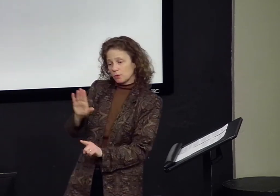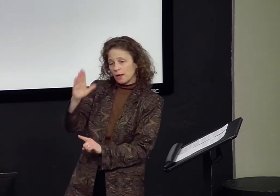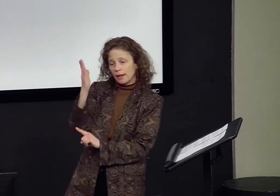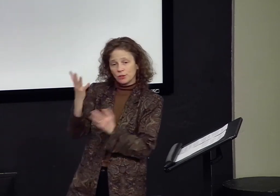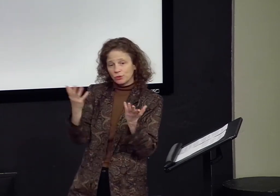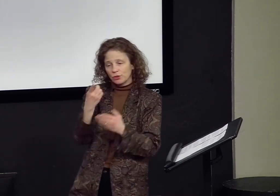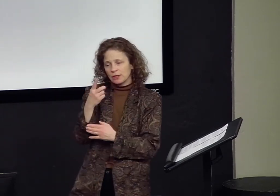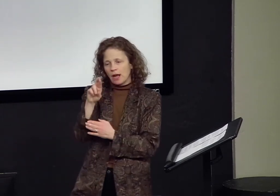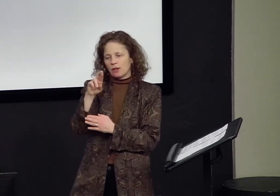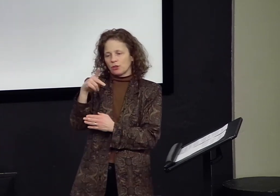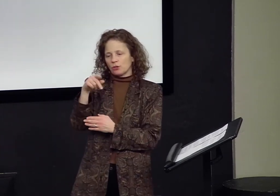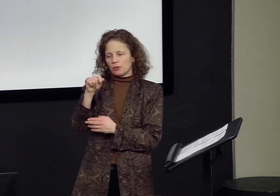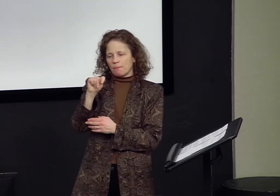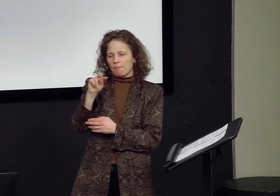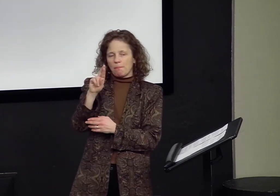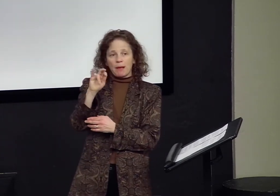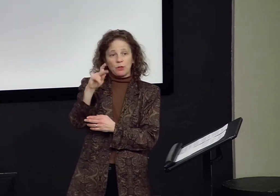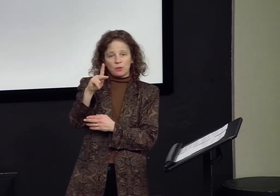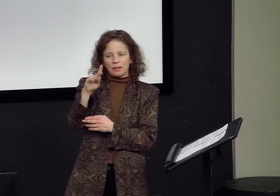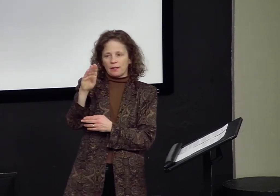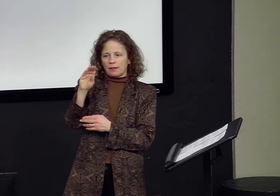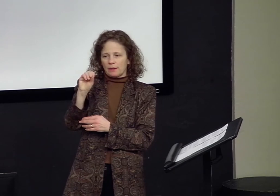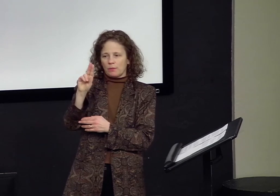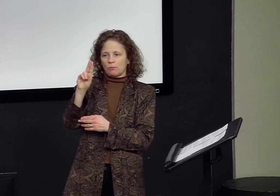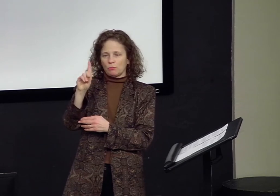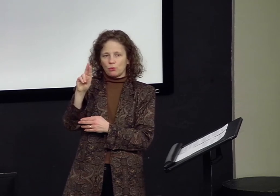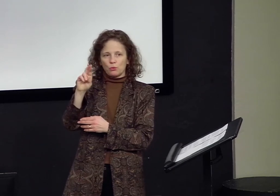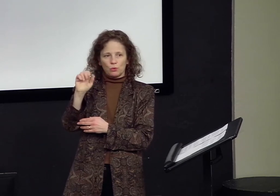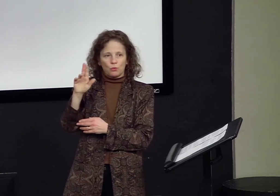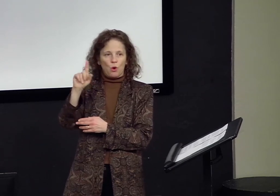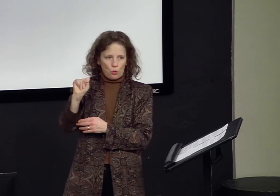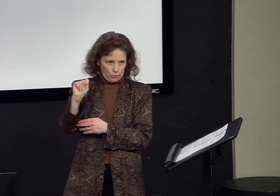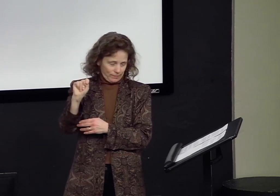And the respondent for that lecture will be Dr. Patrick Boudreau.